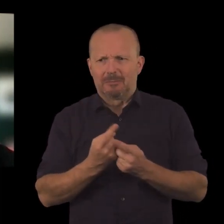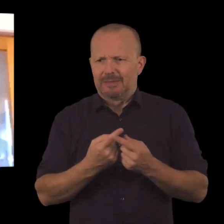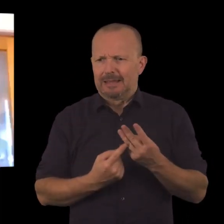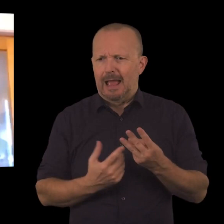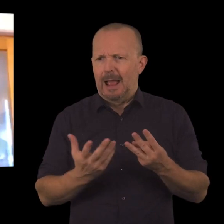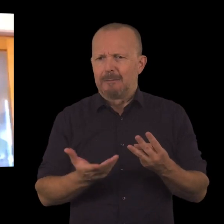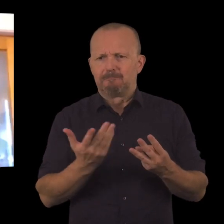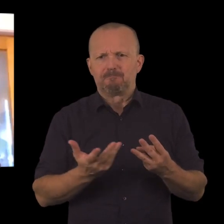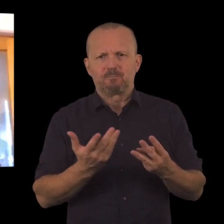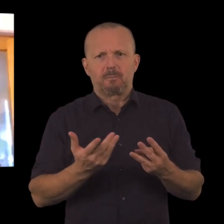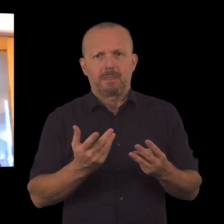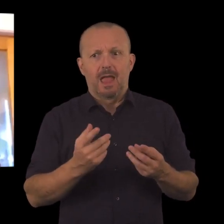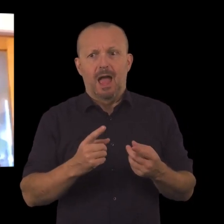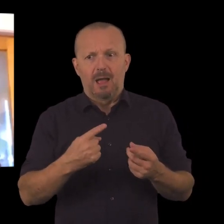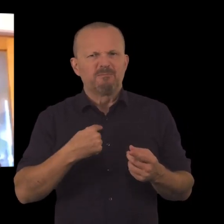Quickly trying to think of something.